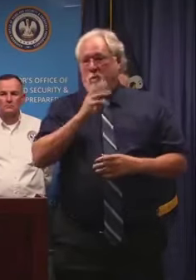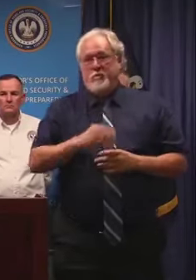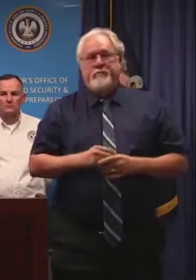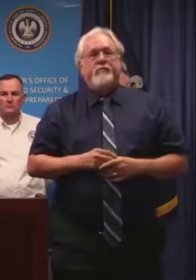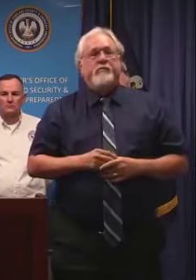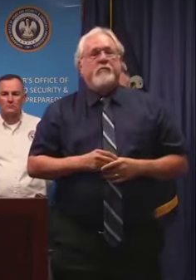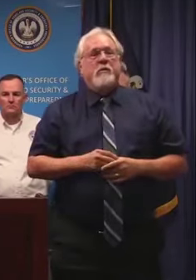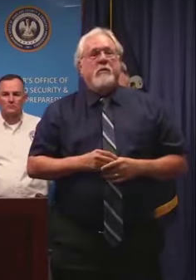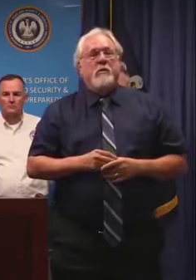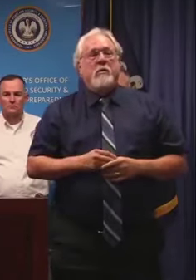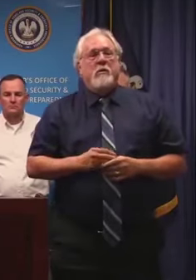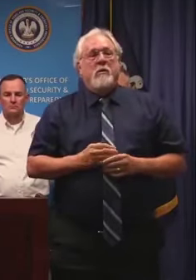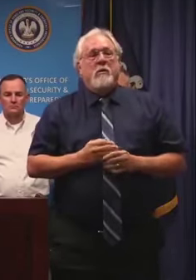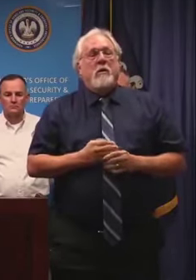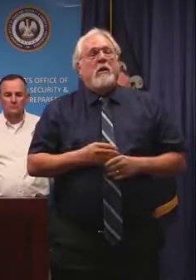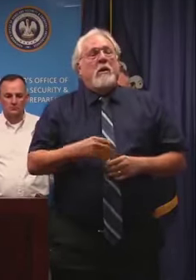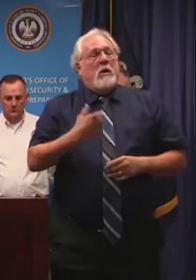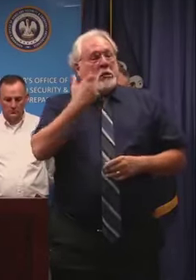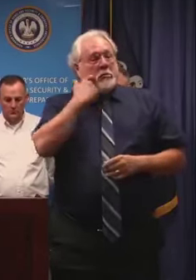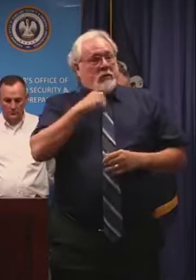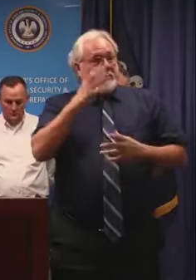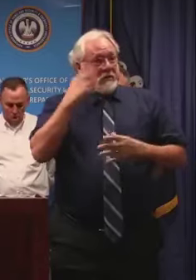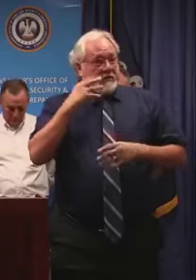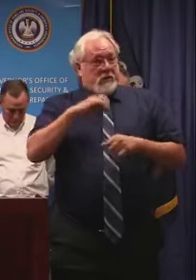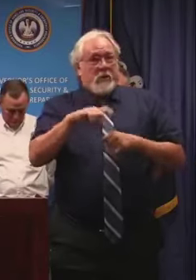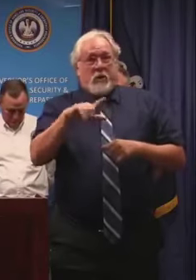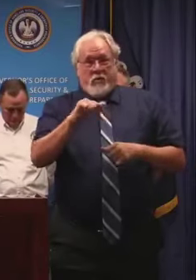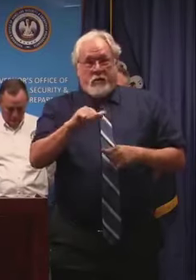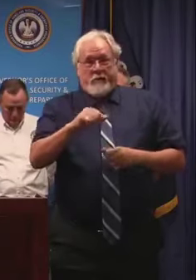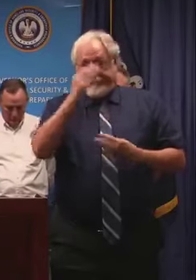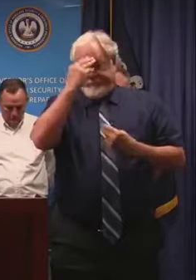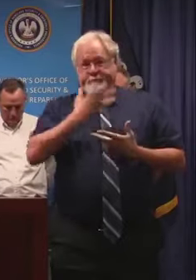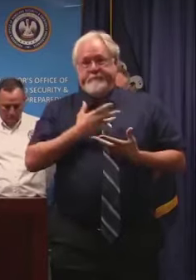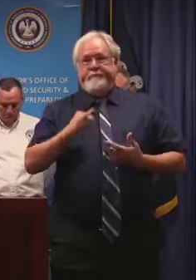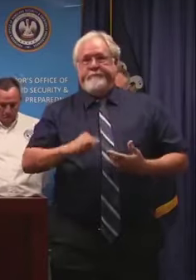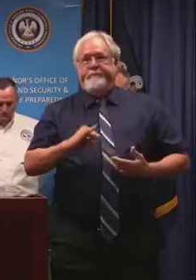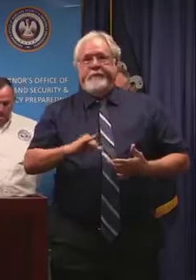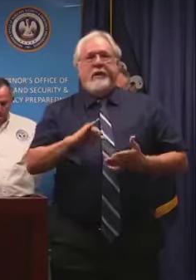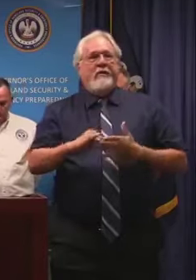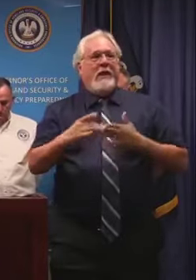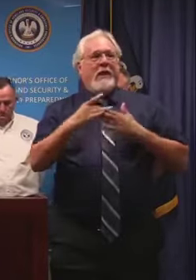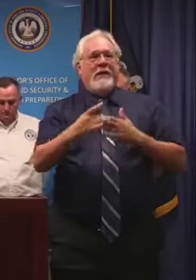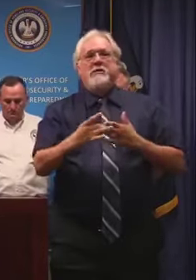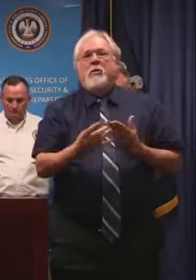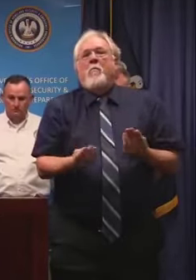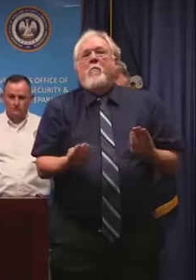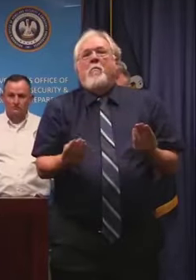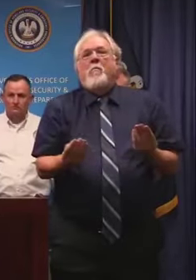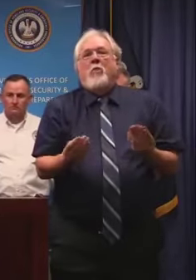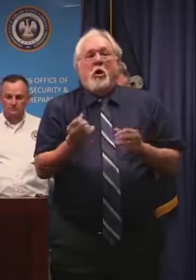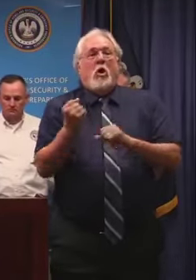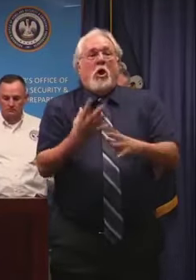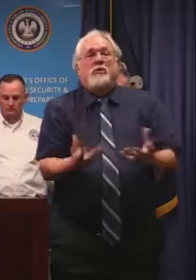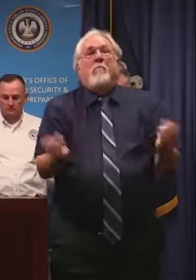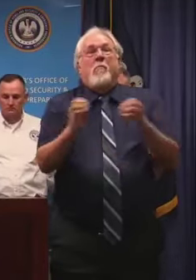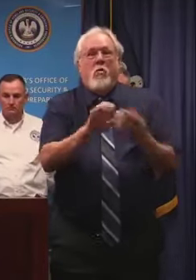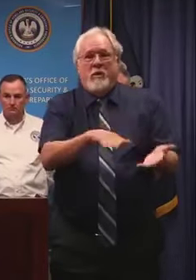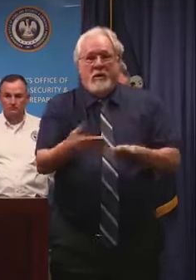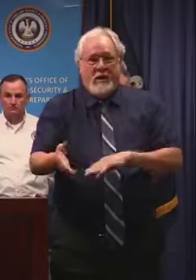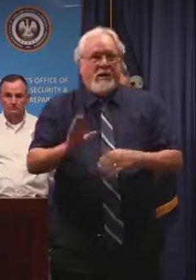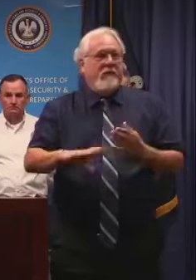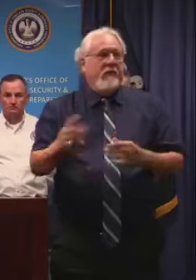water. Recent experience in Louisiana has told us that that leads to more fatalities than